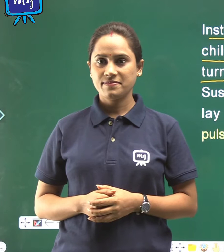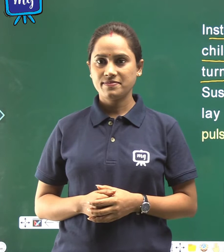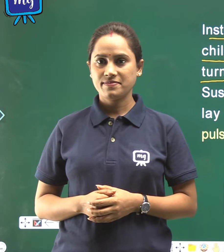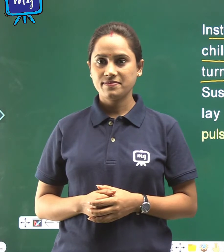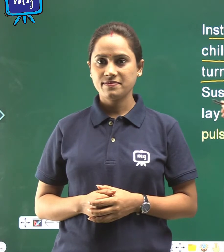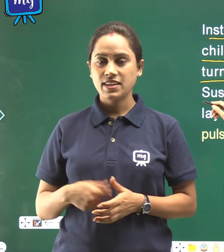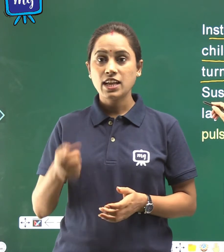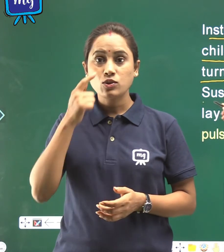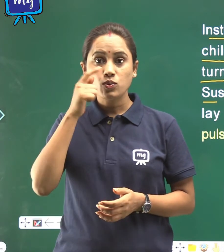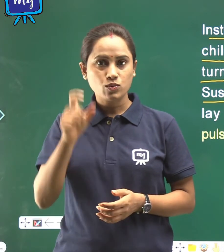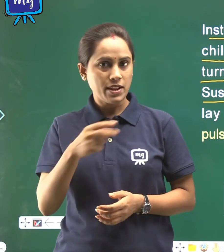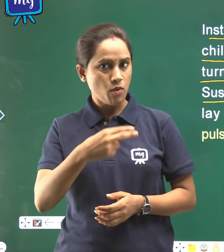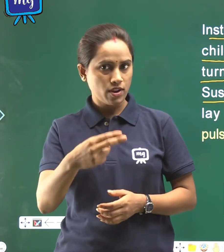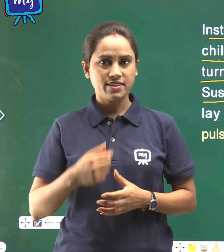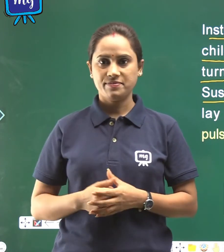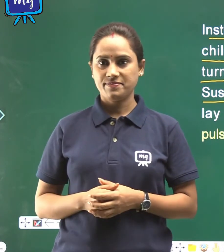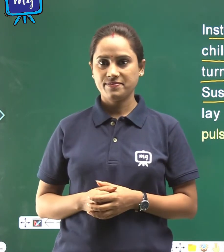to Susan Morgan,